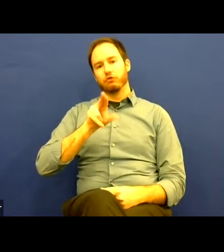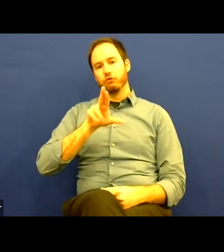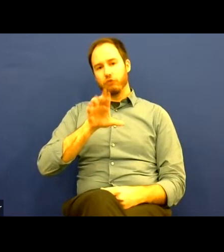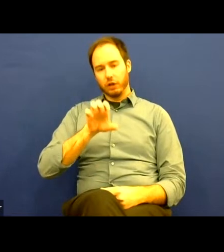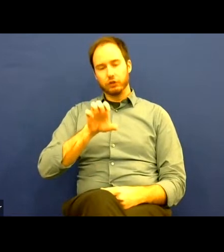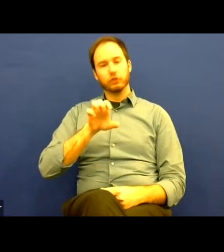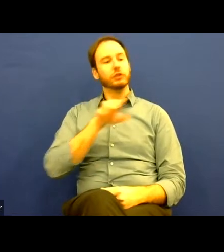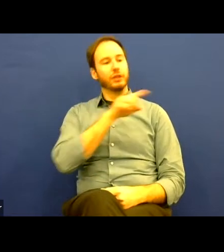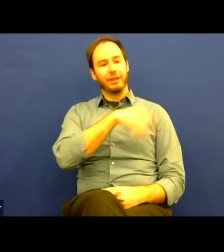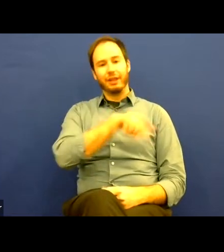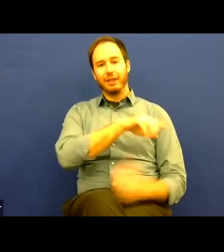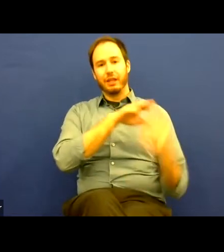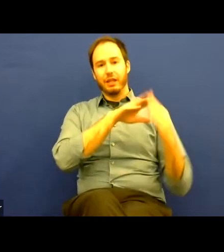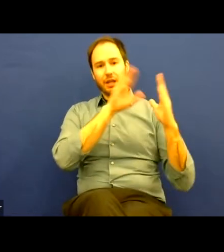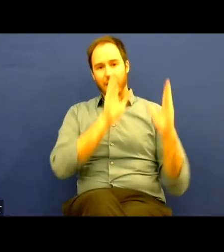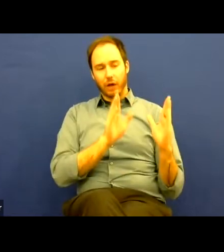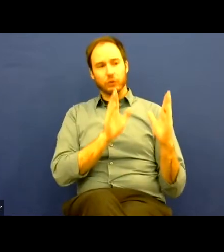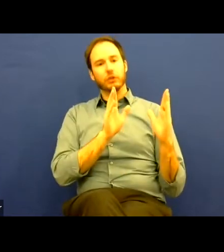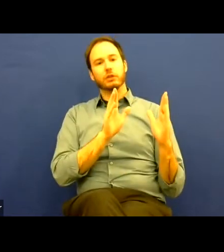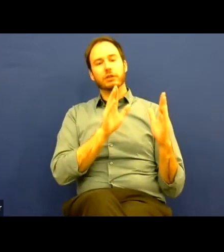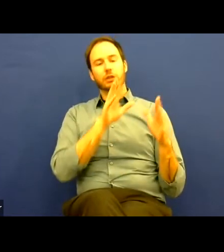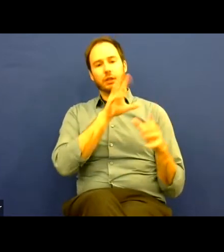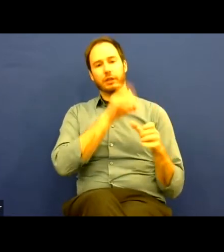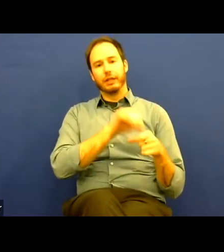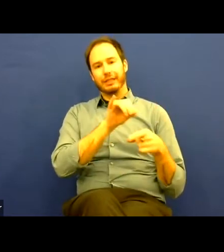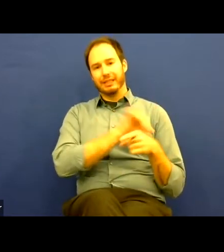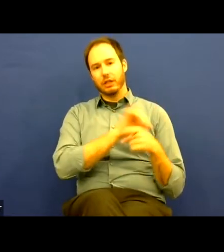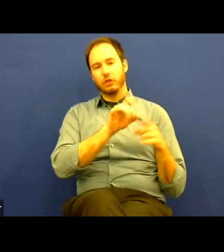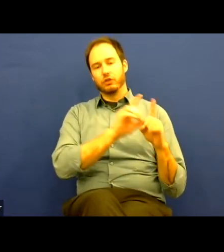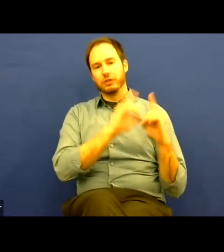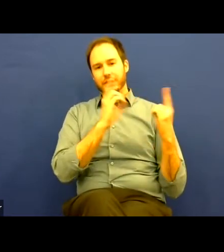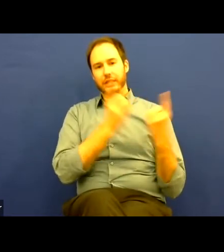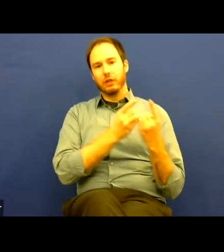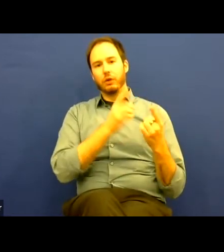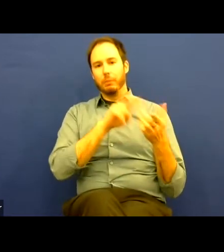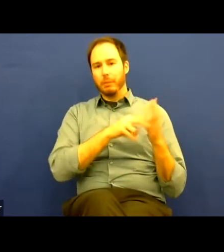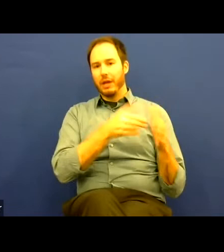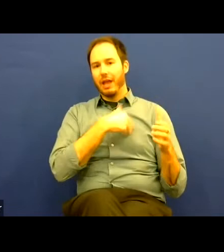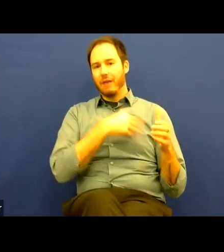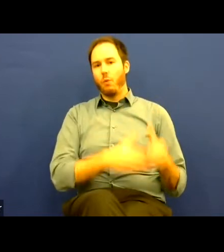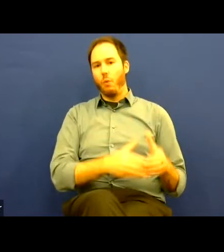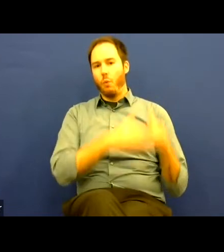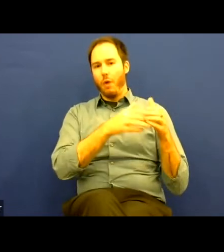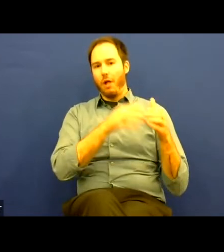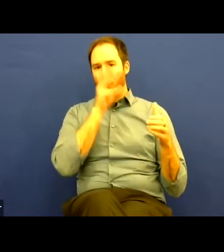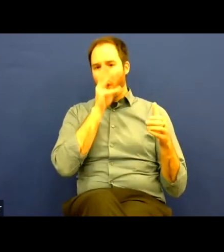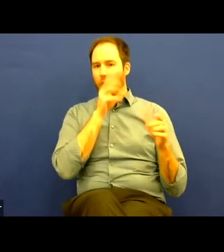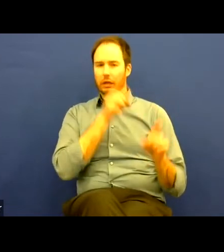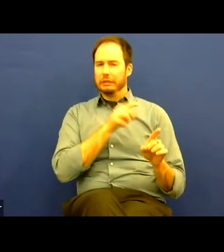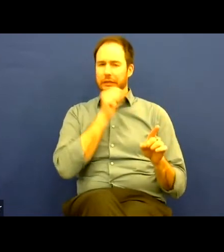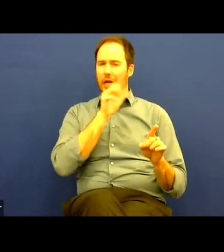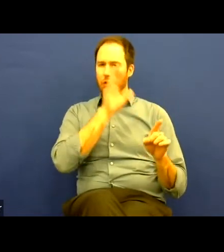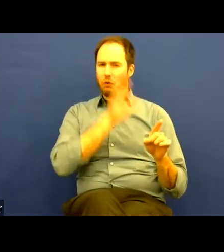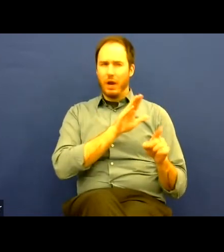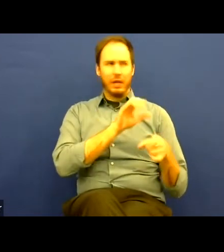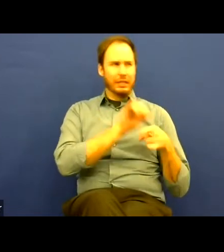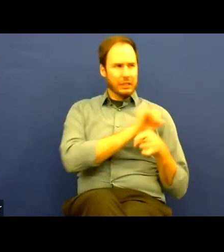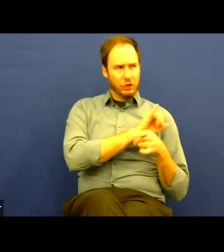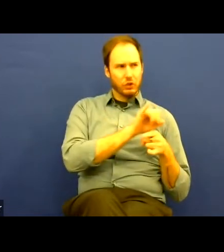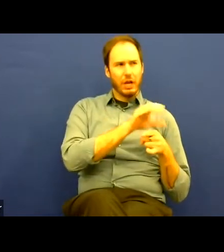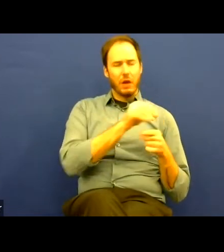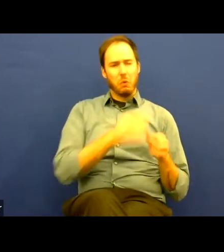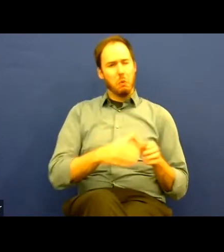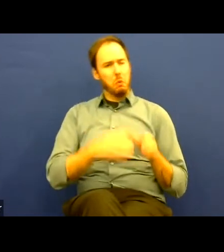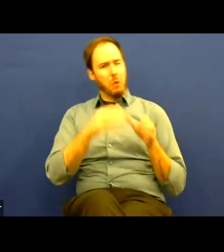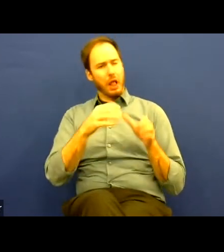These houses are in a industrial district and they're on wells. That is not a good combination, especially since there was at least